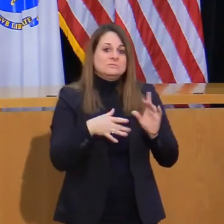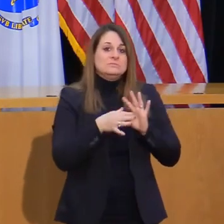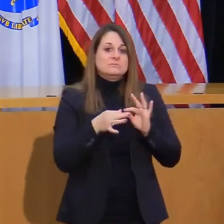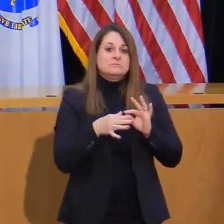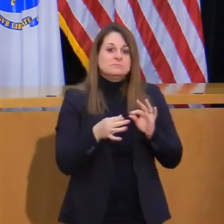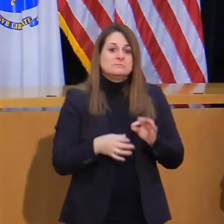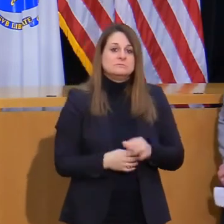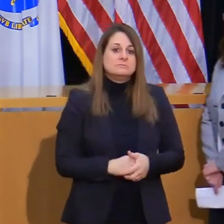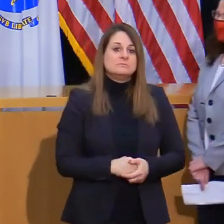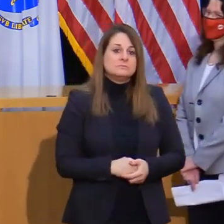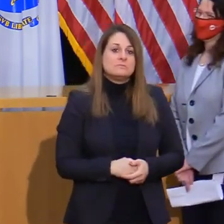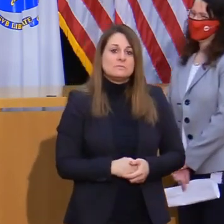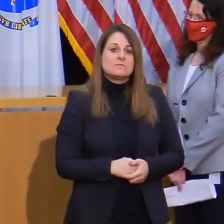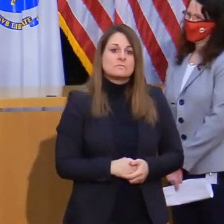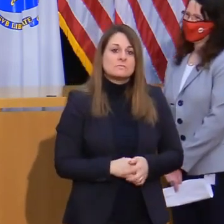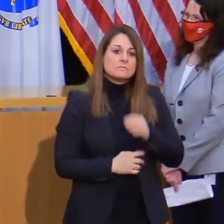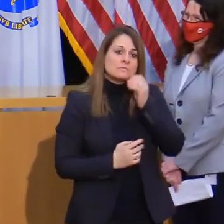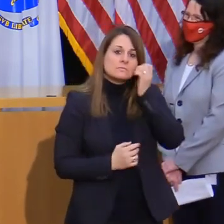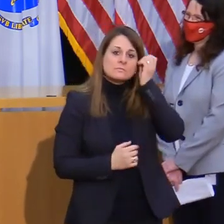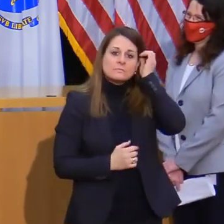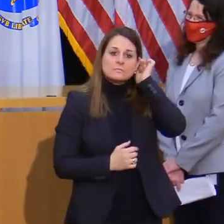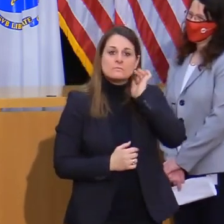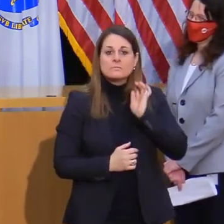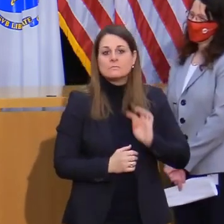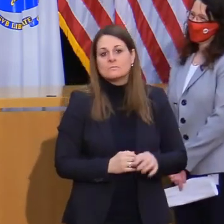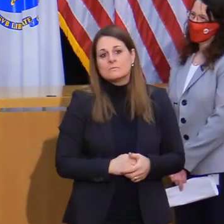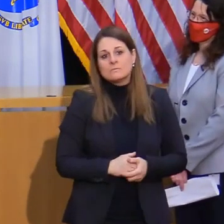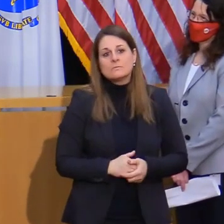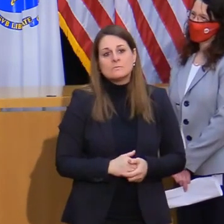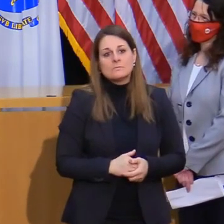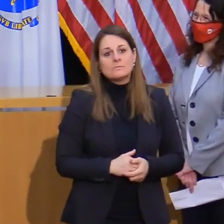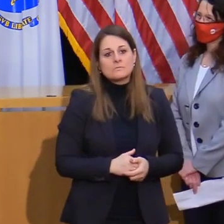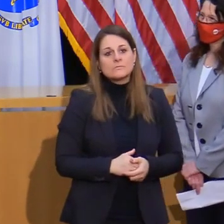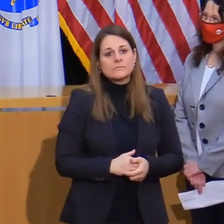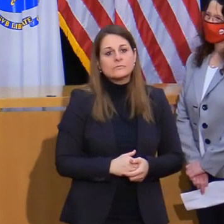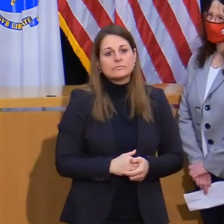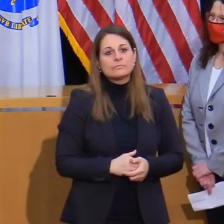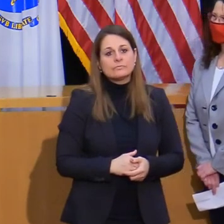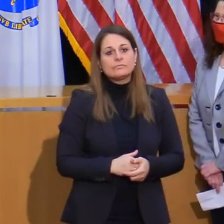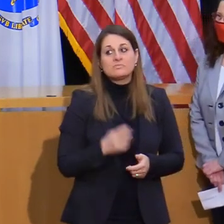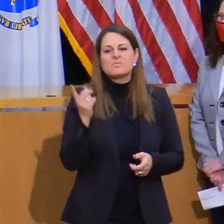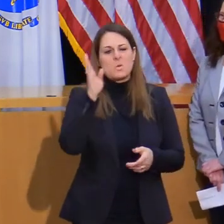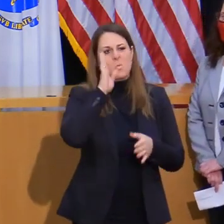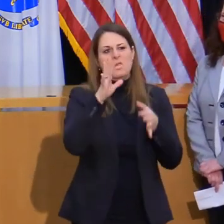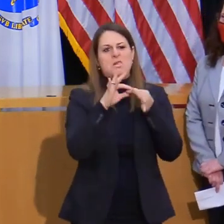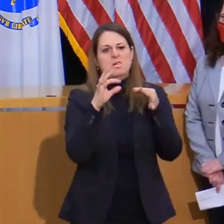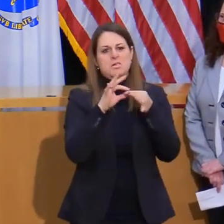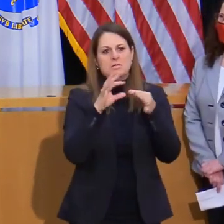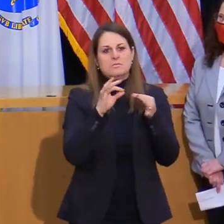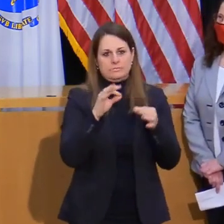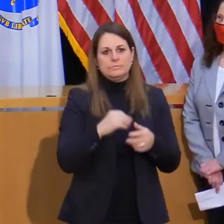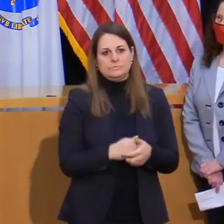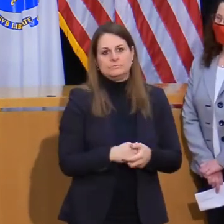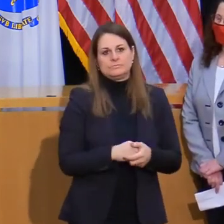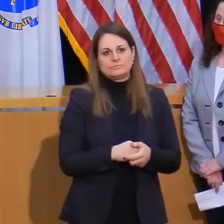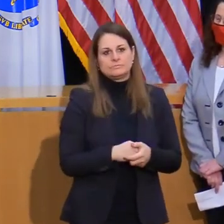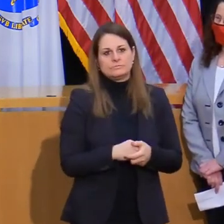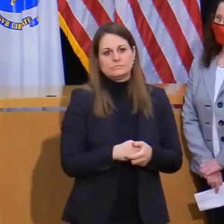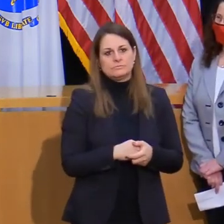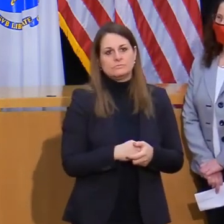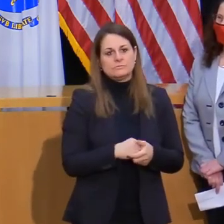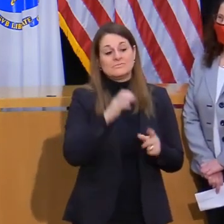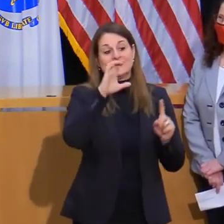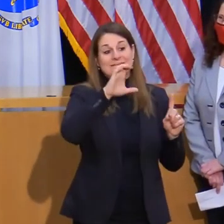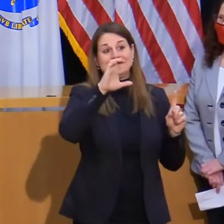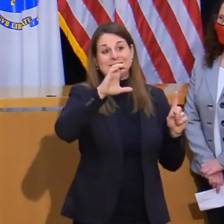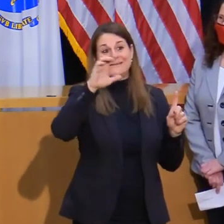President of Clinical Operations. And just one quick second about Commonwealth Care Alliance. It is a Massachusetts-based,